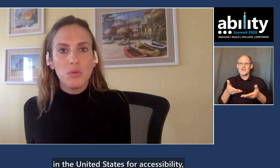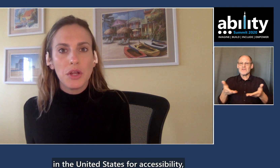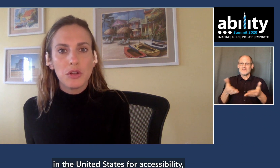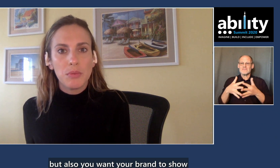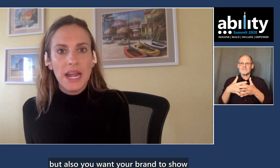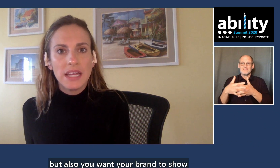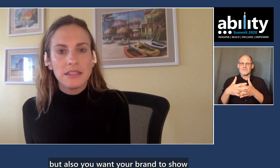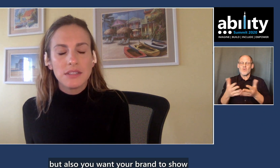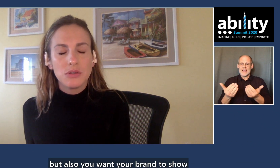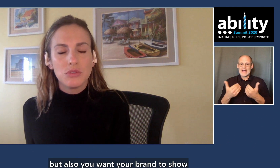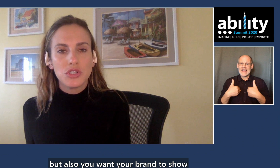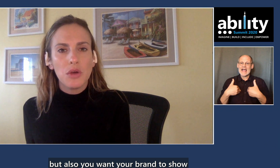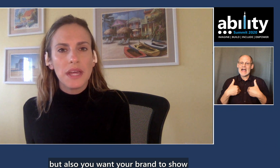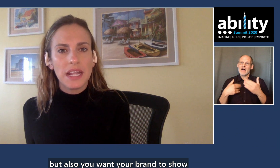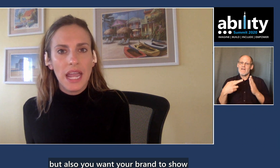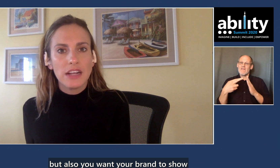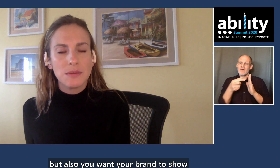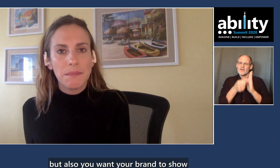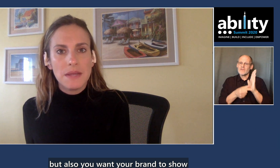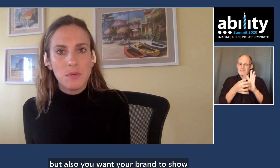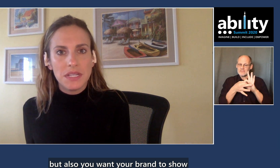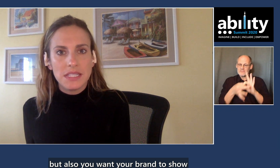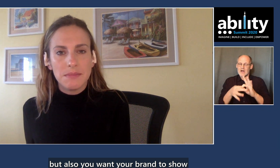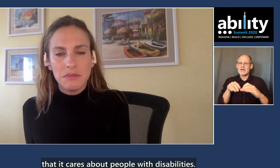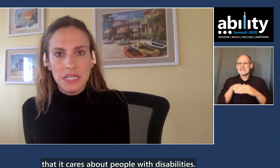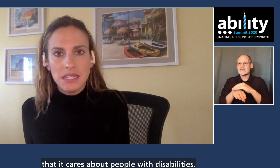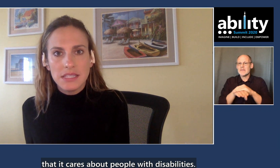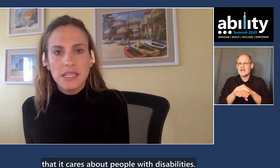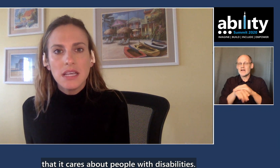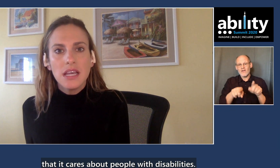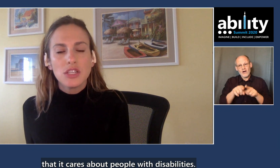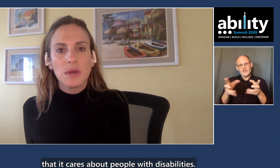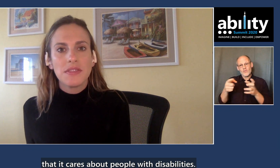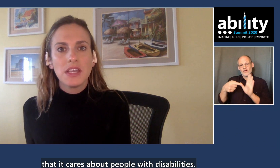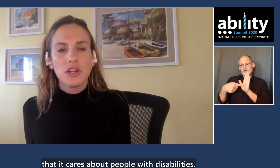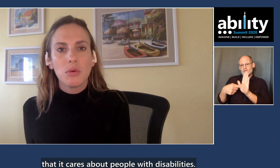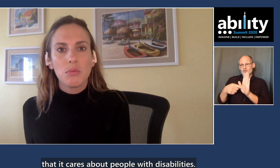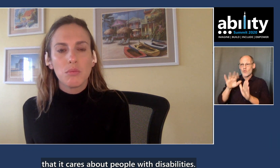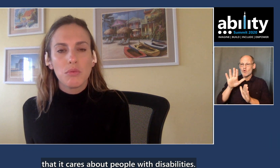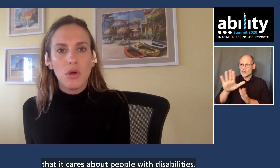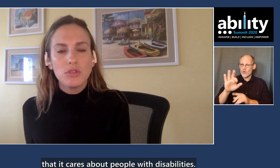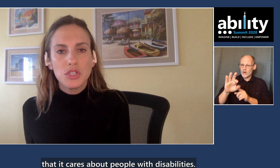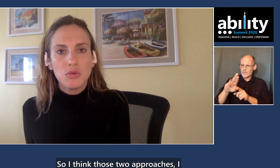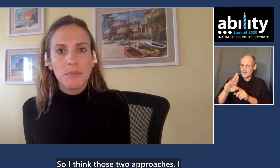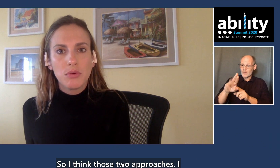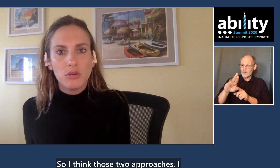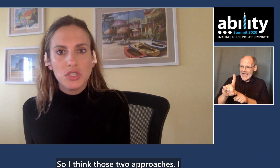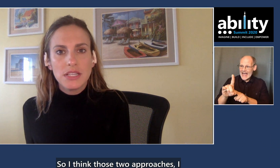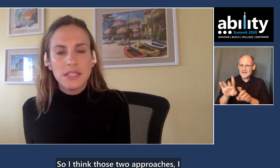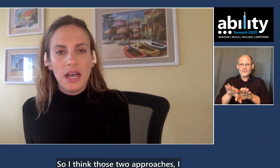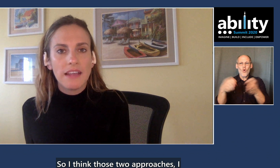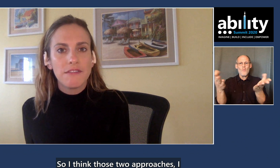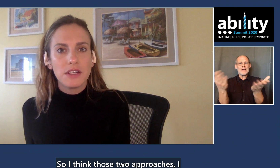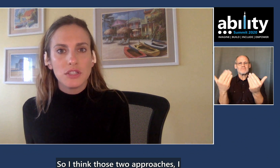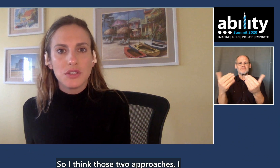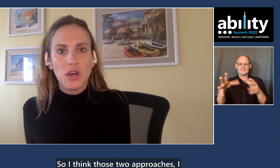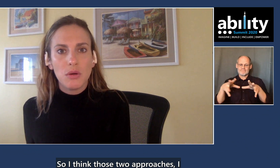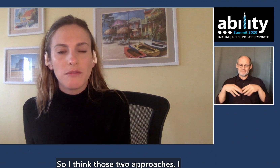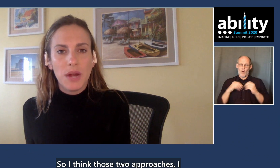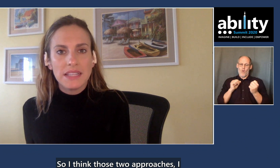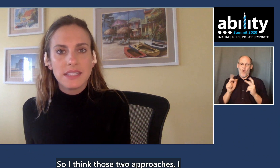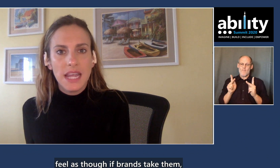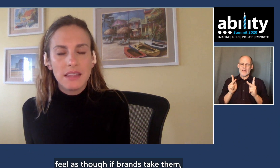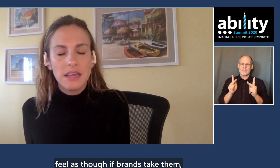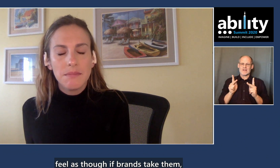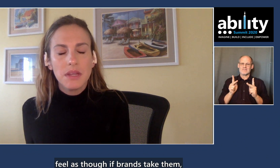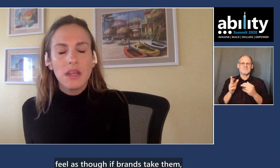also, you want your brand to show that it cares about people with disabilities. So I think, those two approaches, I feel as